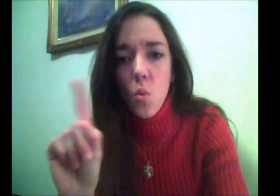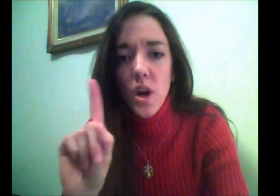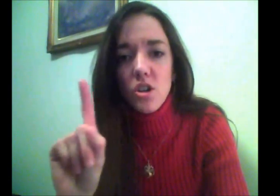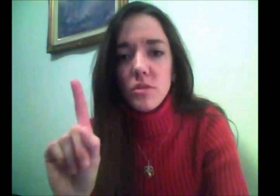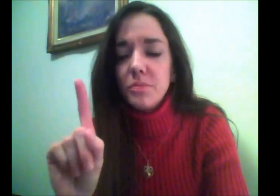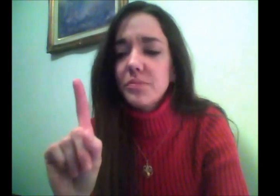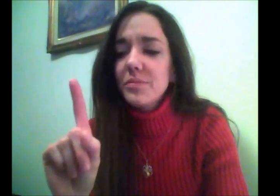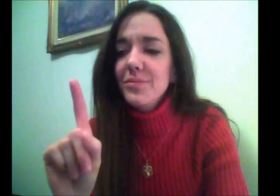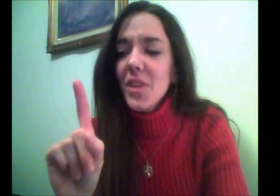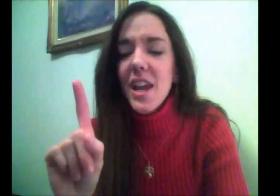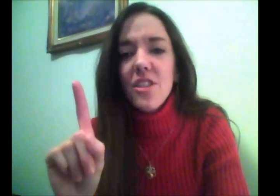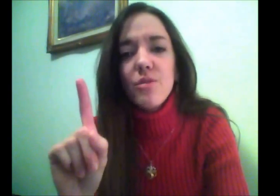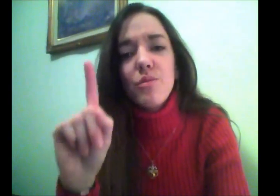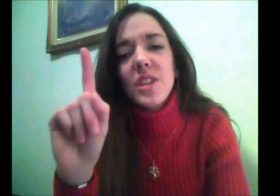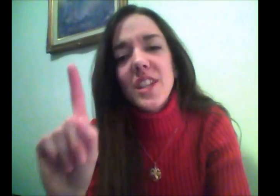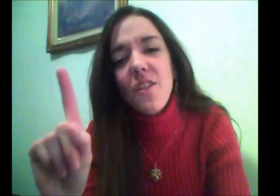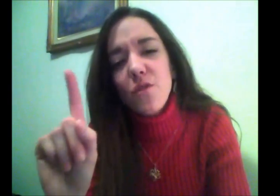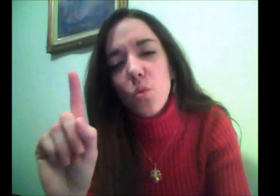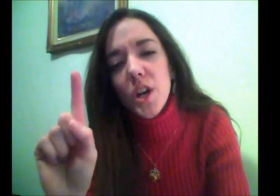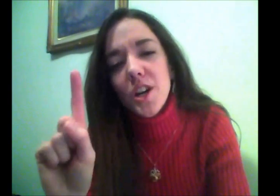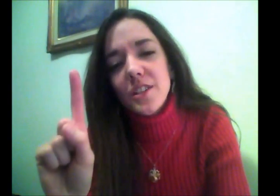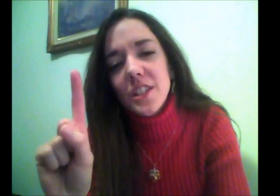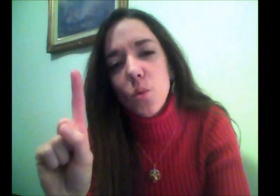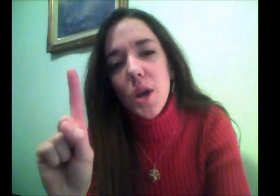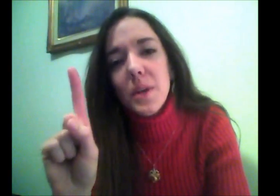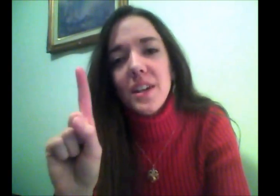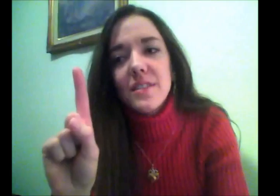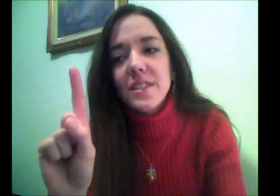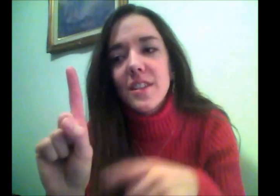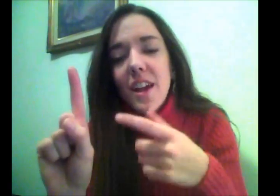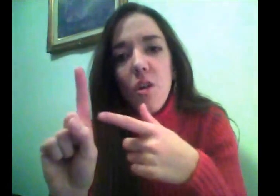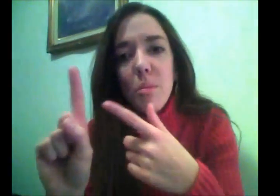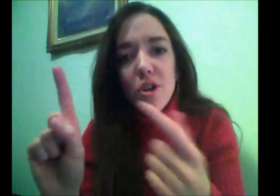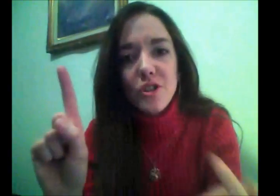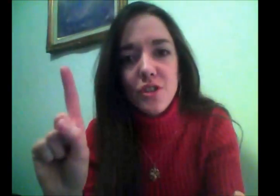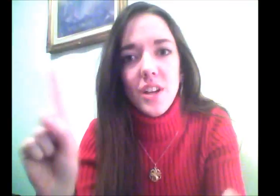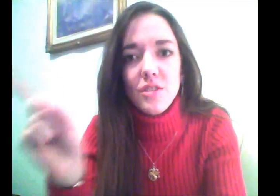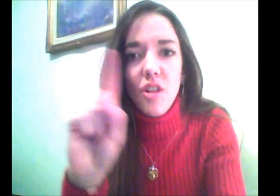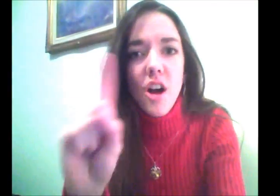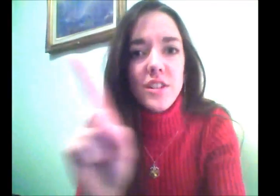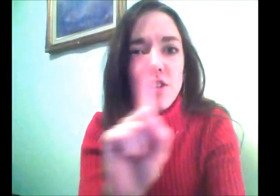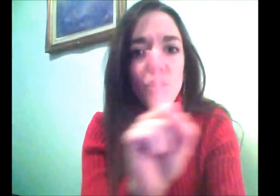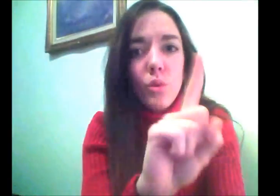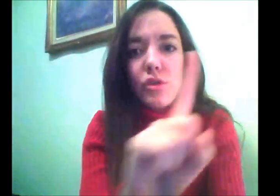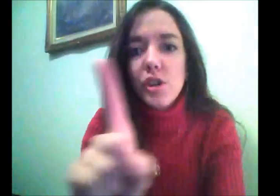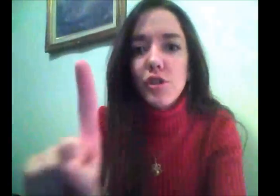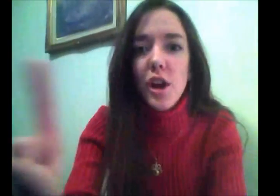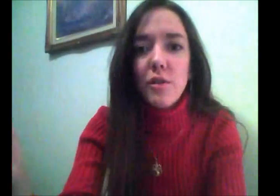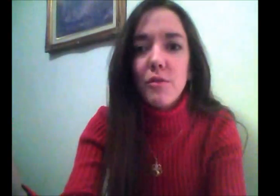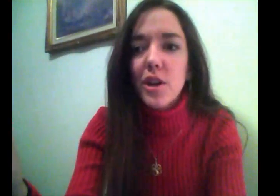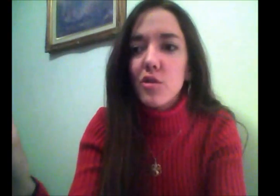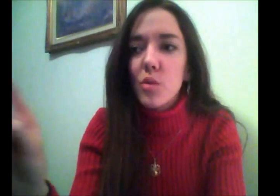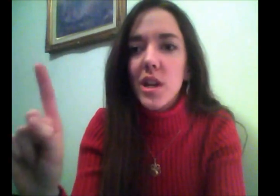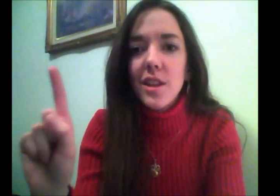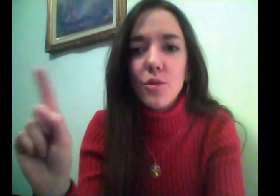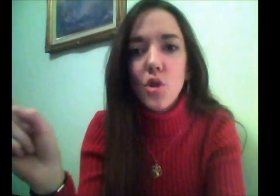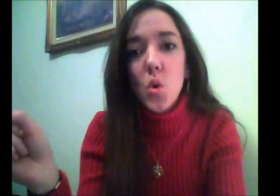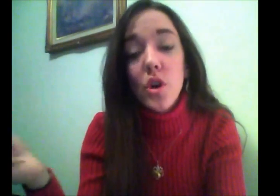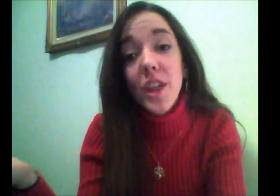Where? And the sign for where is this way because it's like a person that's lost and they're wandering, trying to find their way. They don't know where they